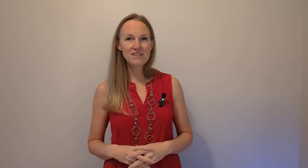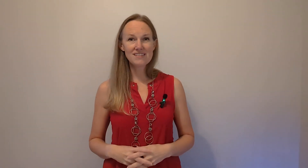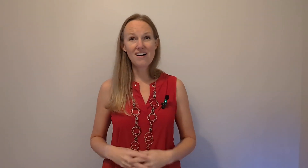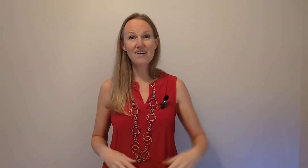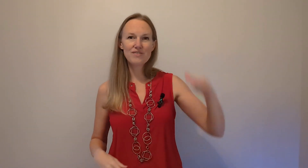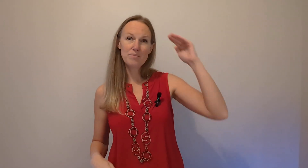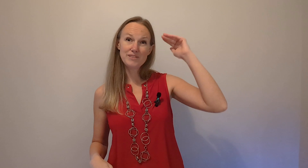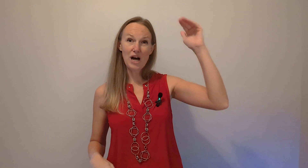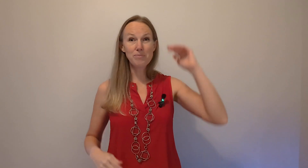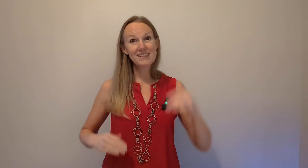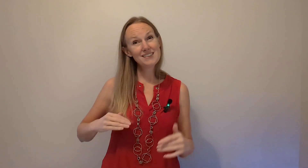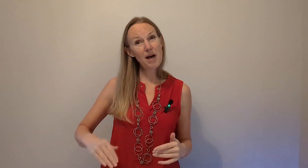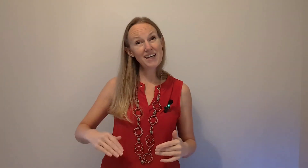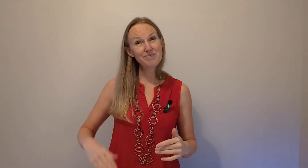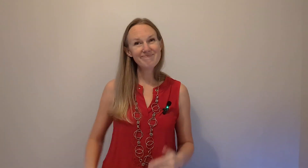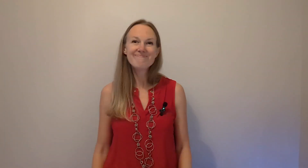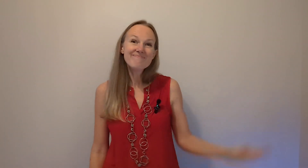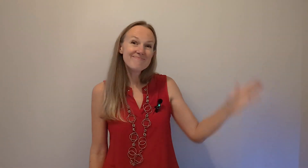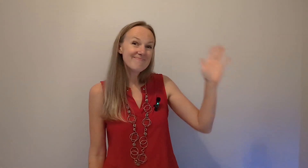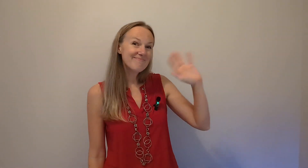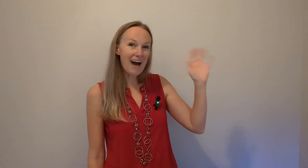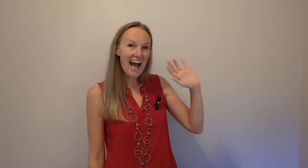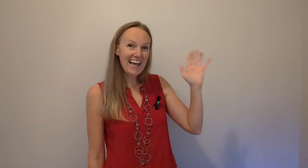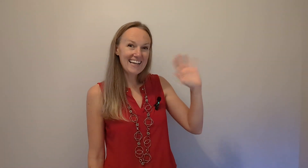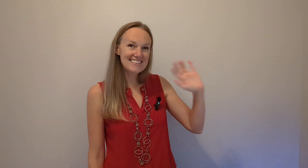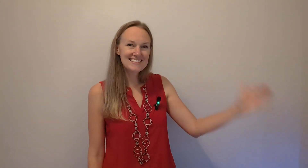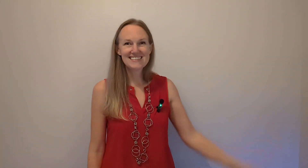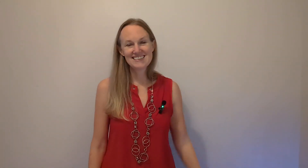this song from top to bottom. Bye.